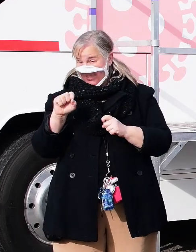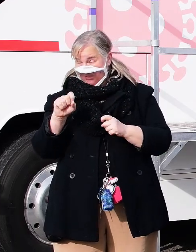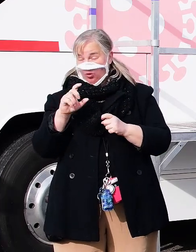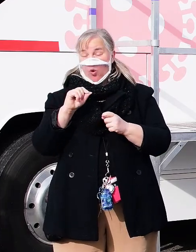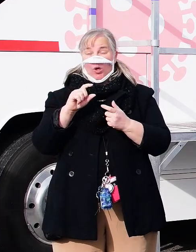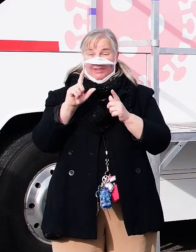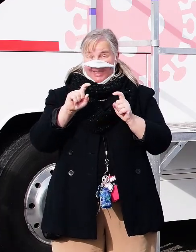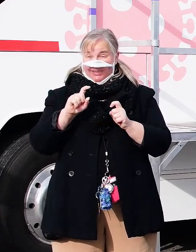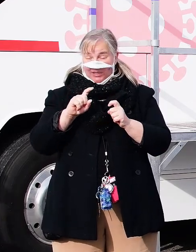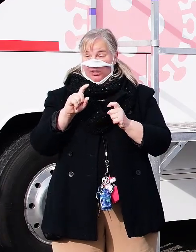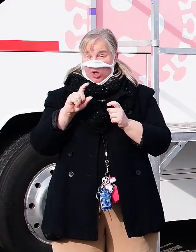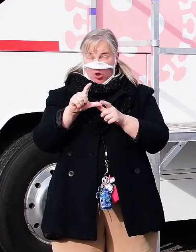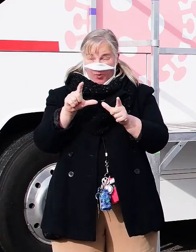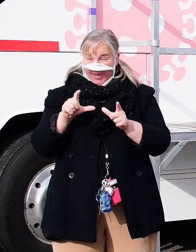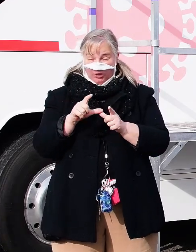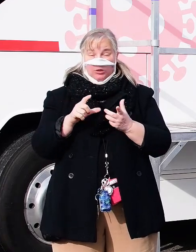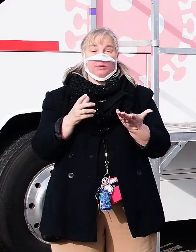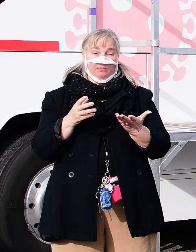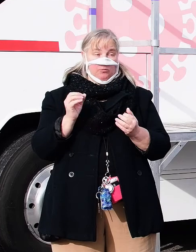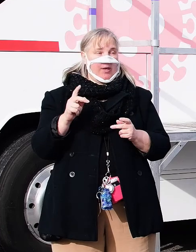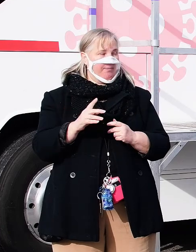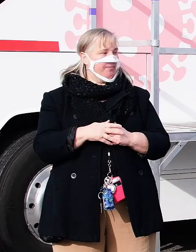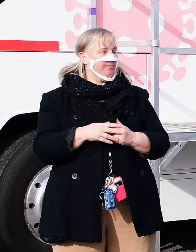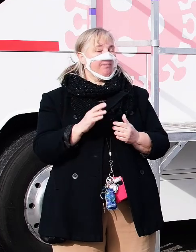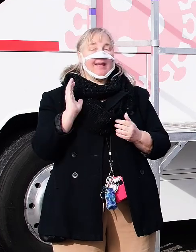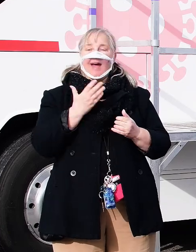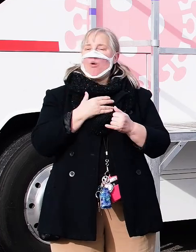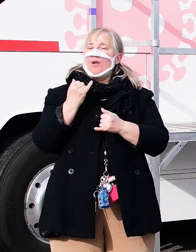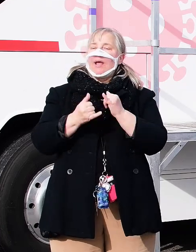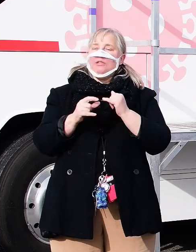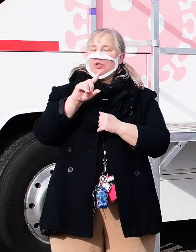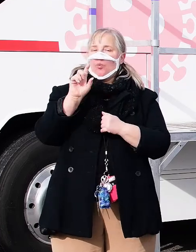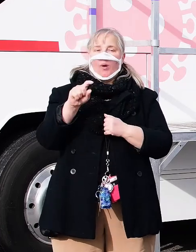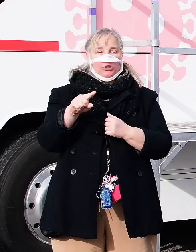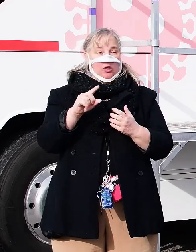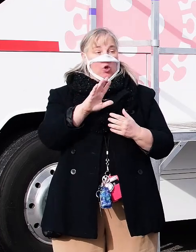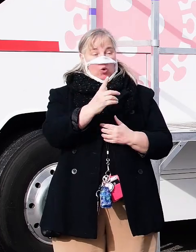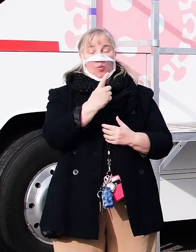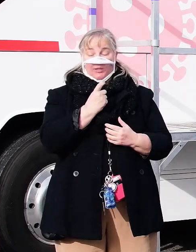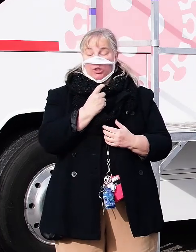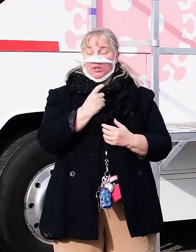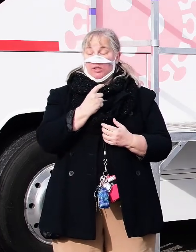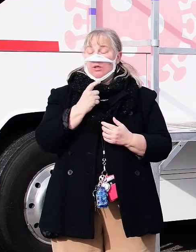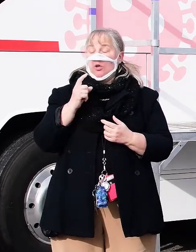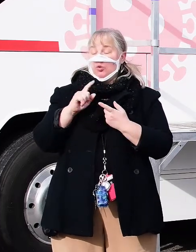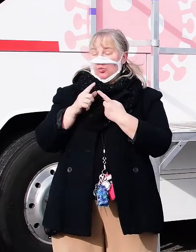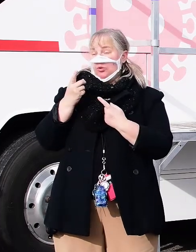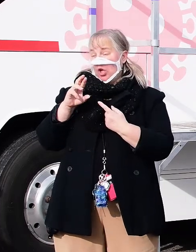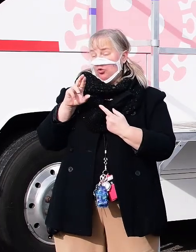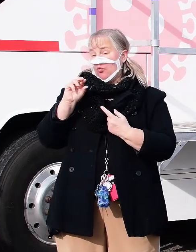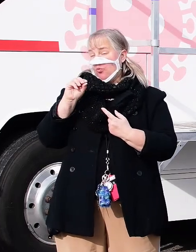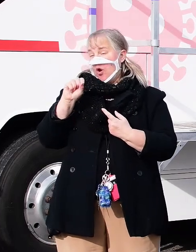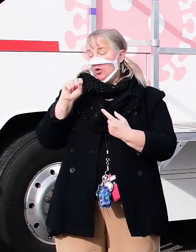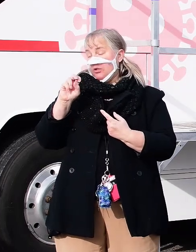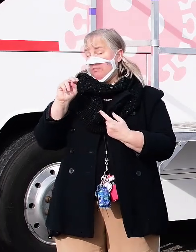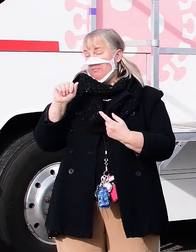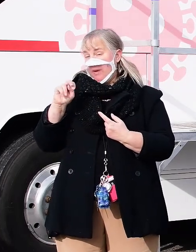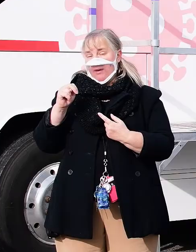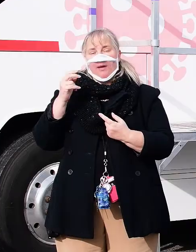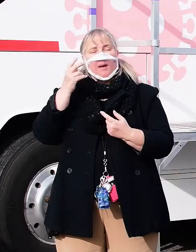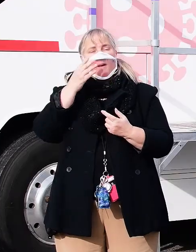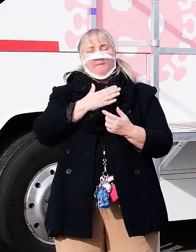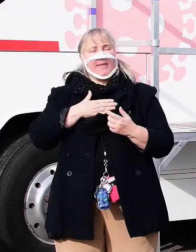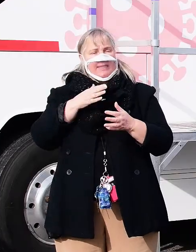health in that regard. Okay, this is our last question. The question is to Dr. Rossman. If you could please describe